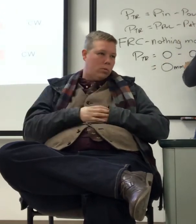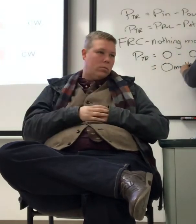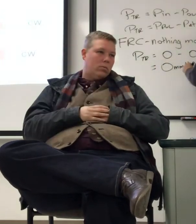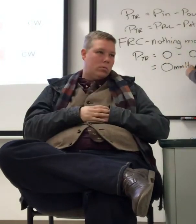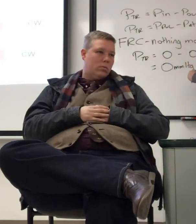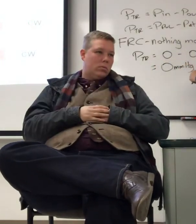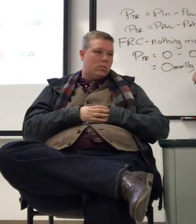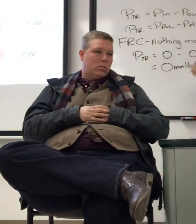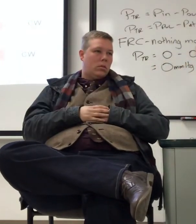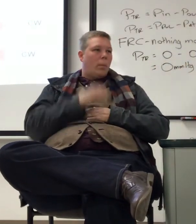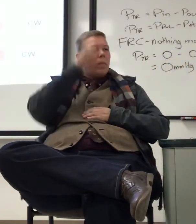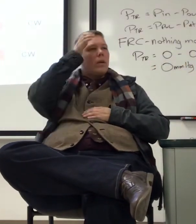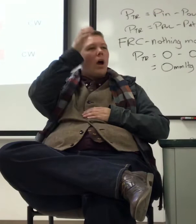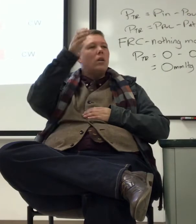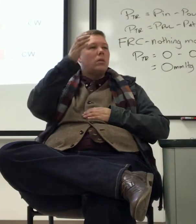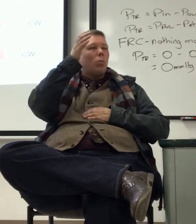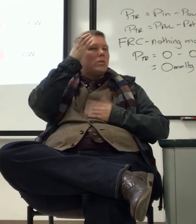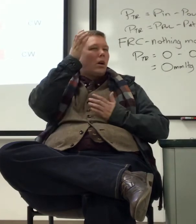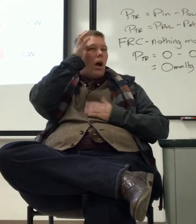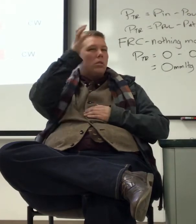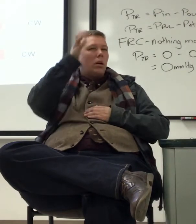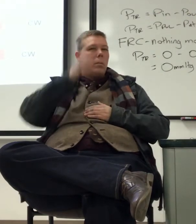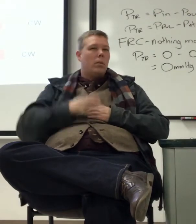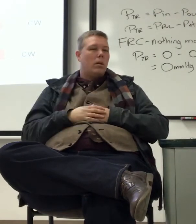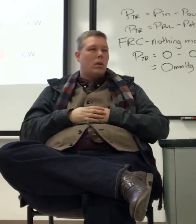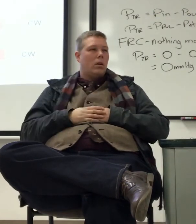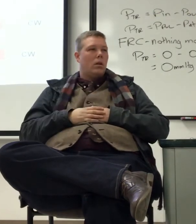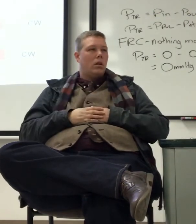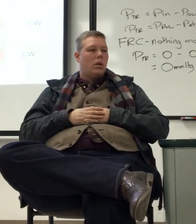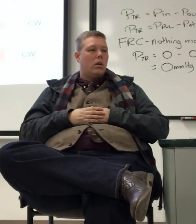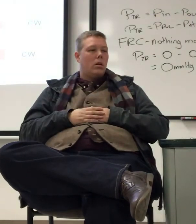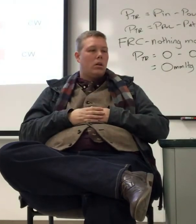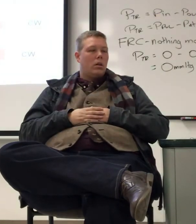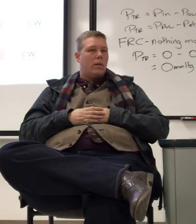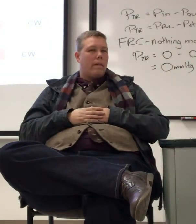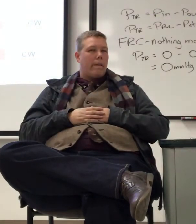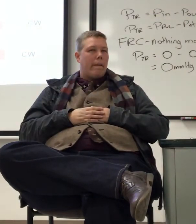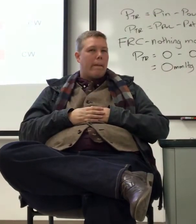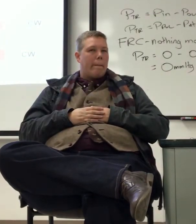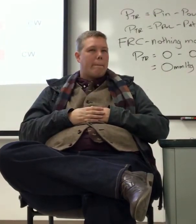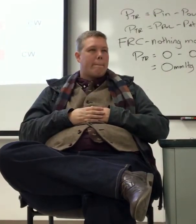What's the concept here? I mean, why would I tell you that?